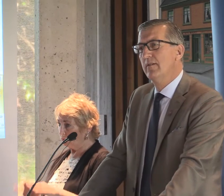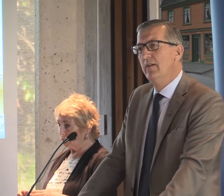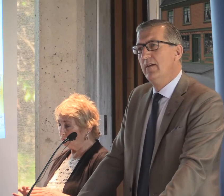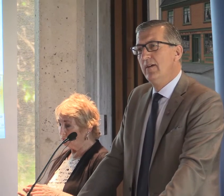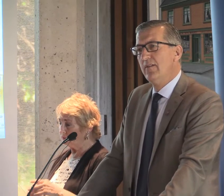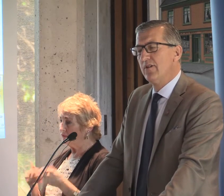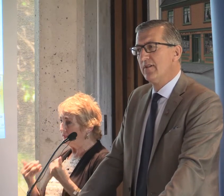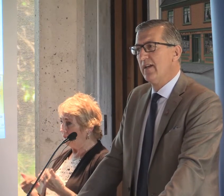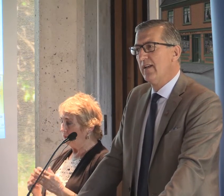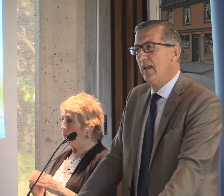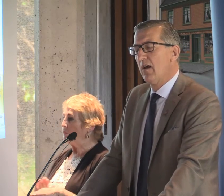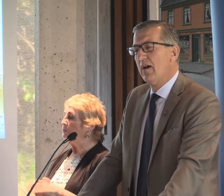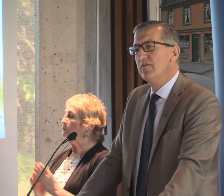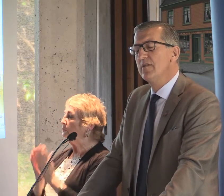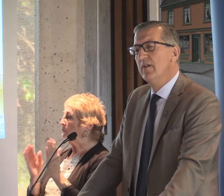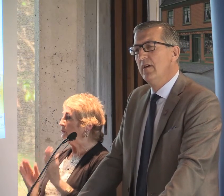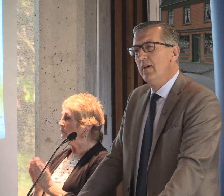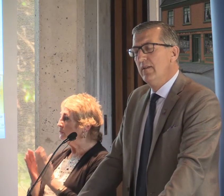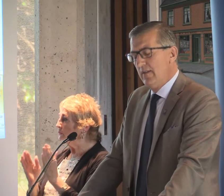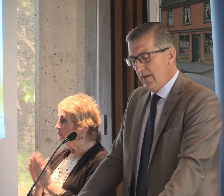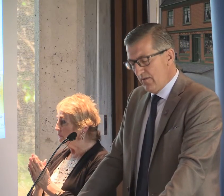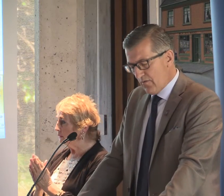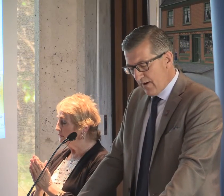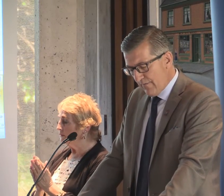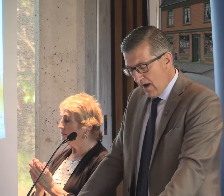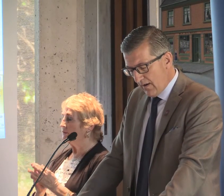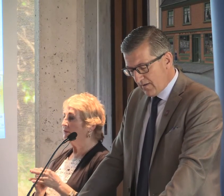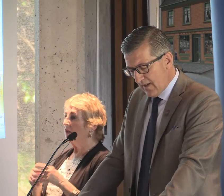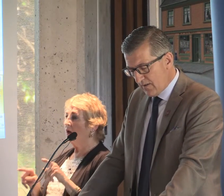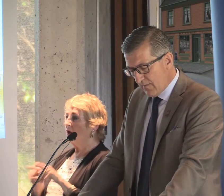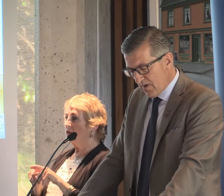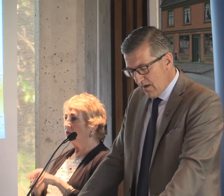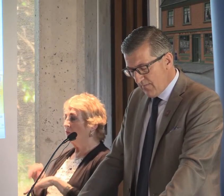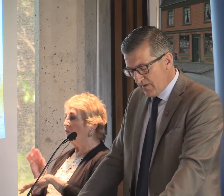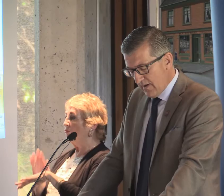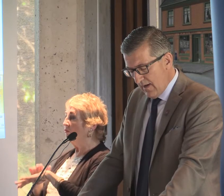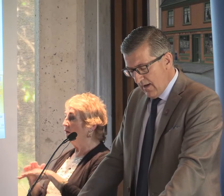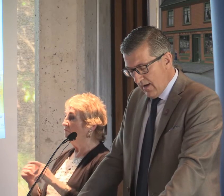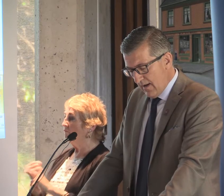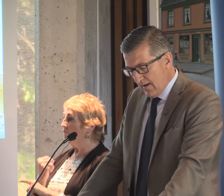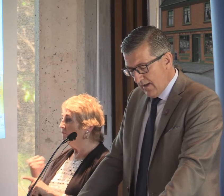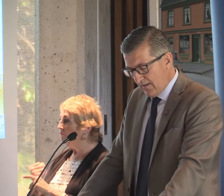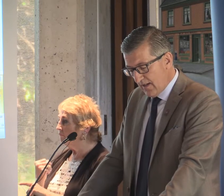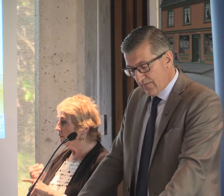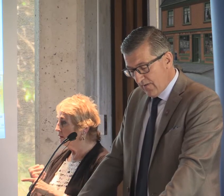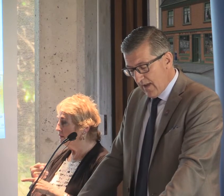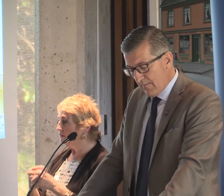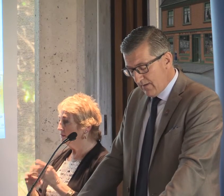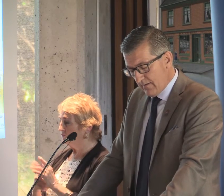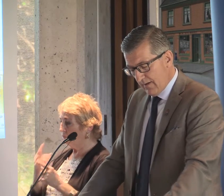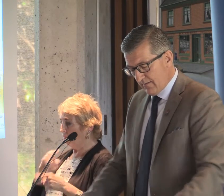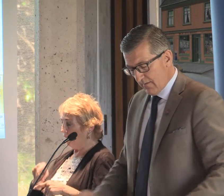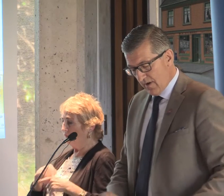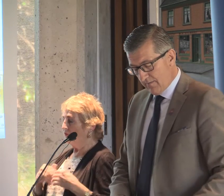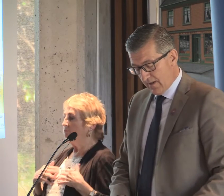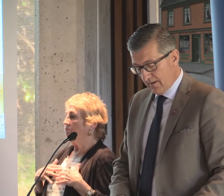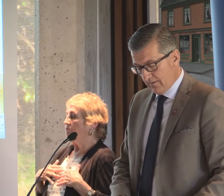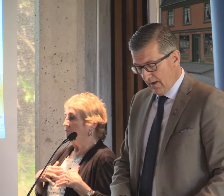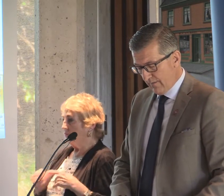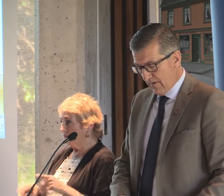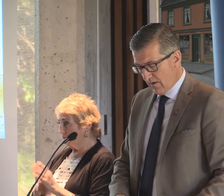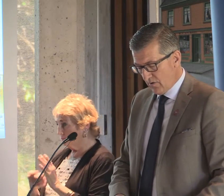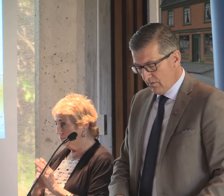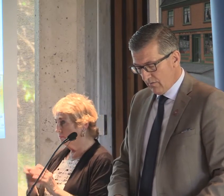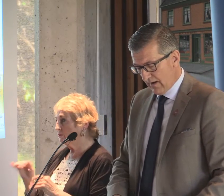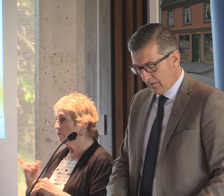present in their day-to-day lives, the threat of violence that sometimes exists for them, and sometimes on